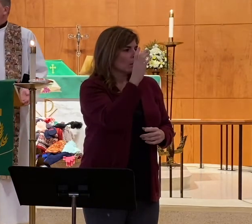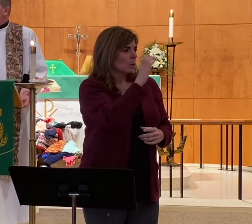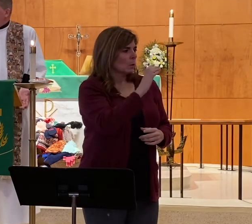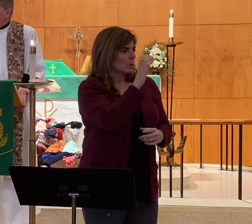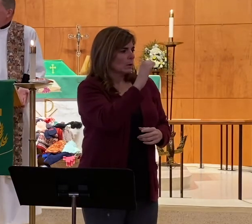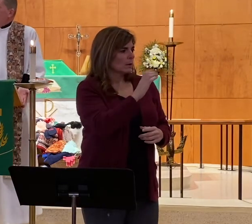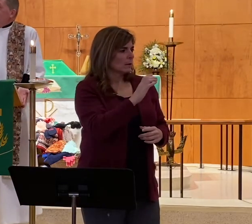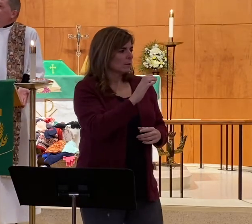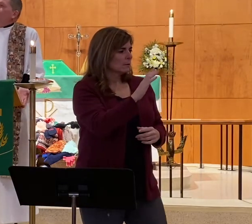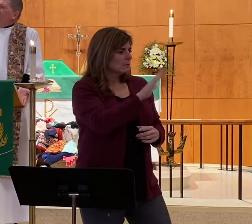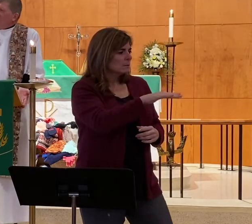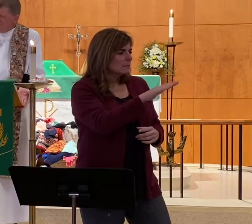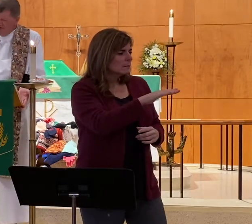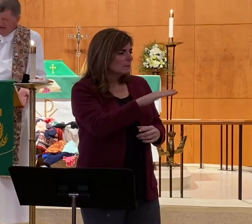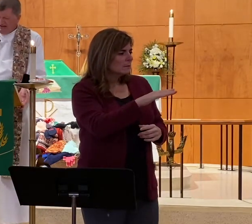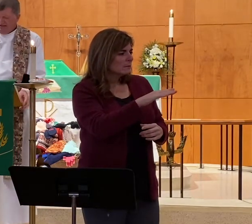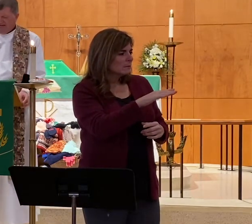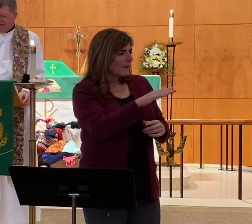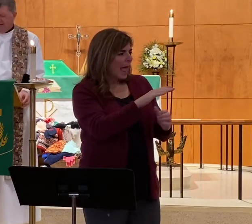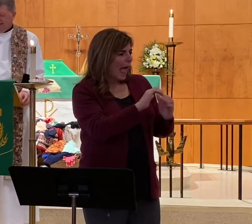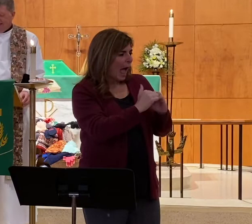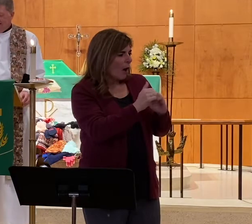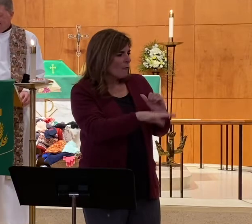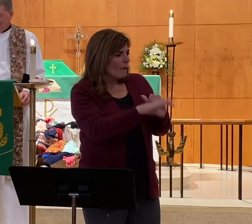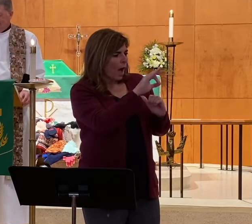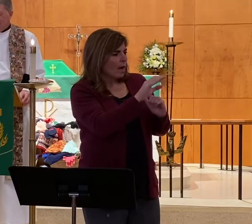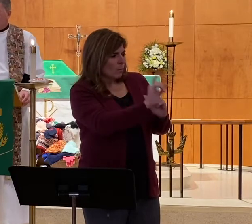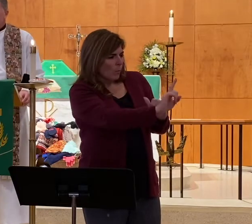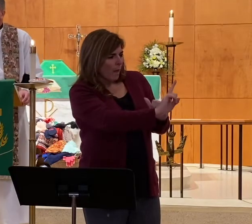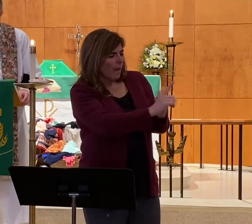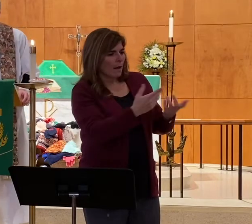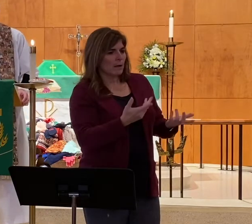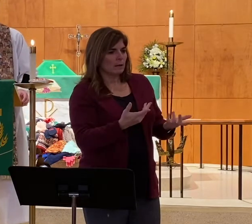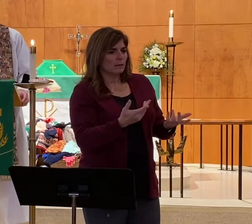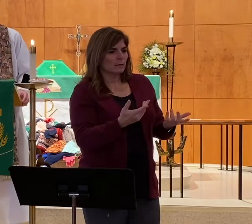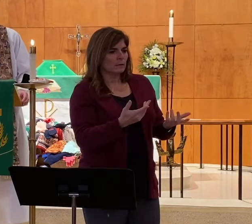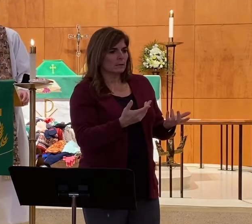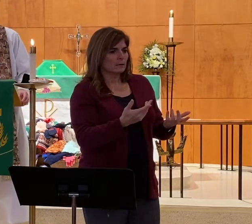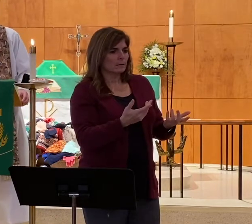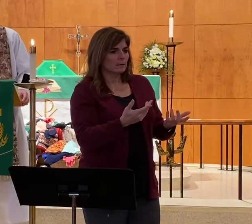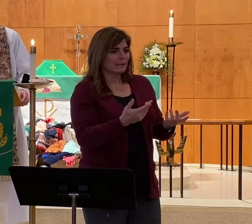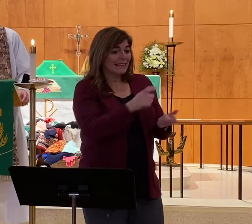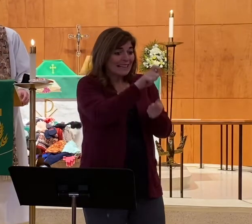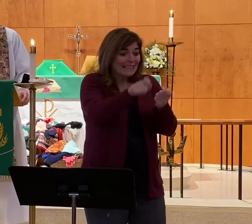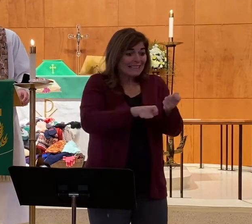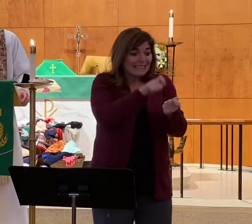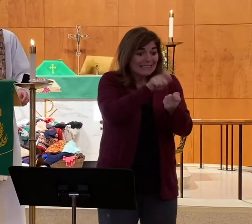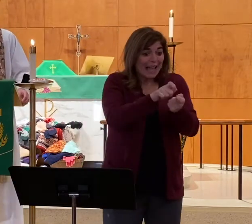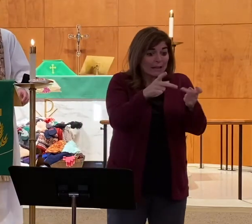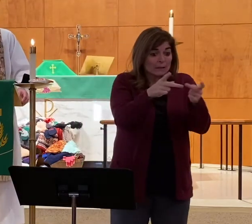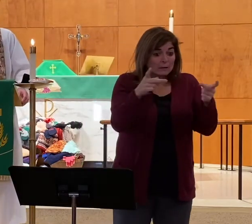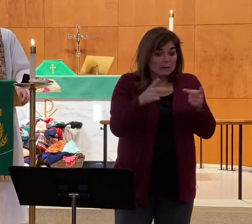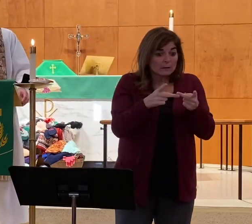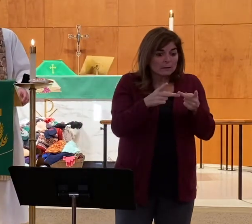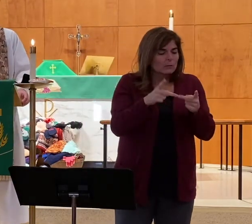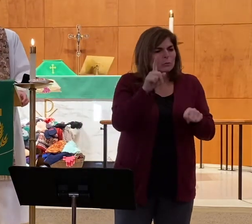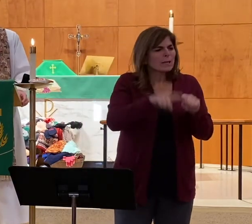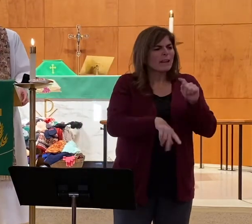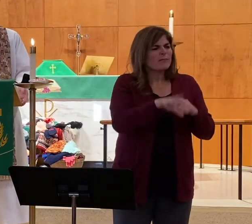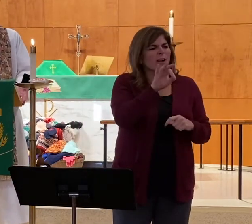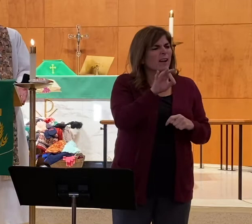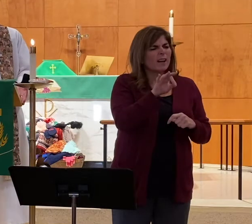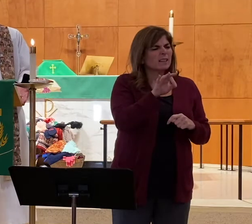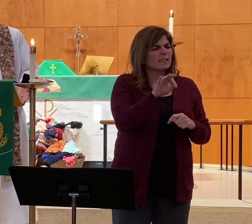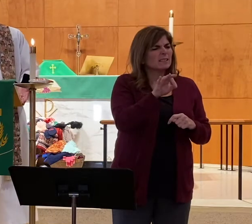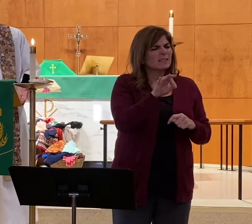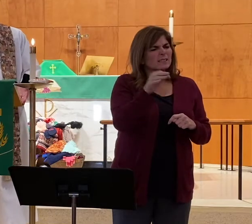the location of where to find it, Jesus didn't give them information. Rather,